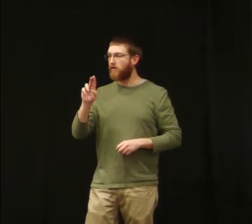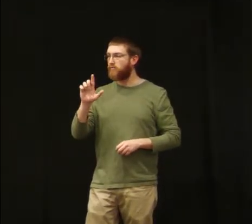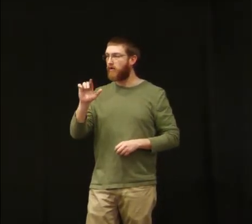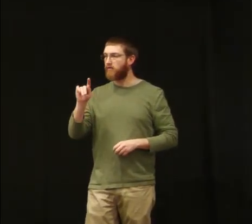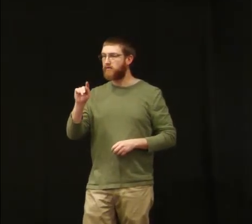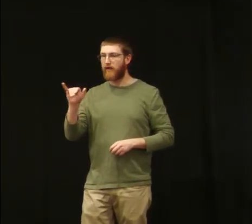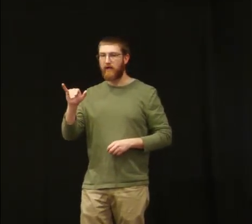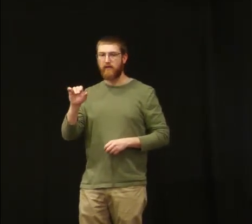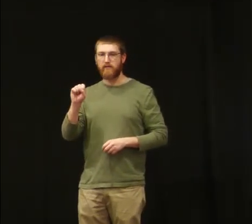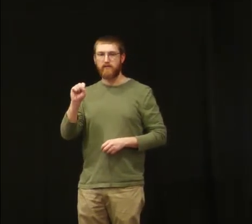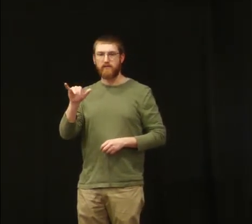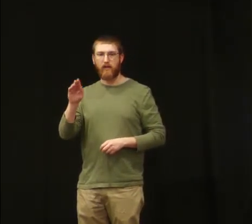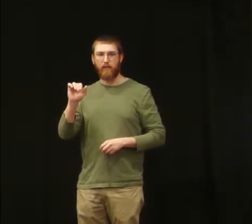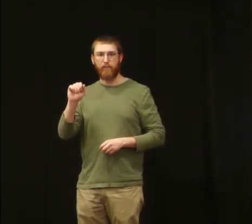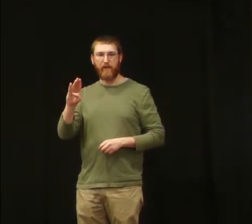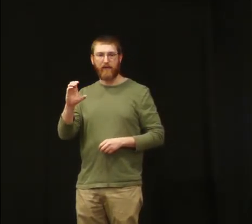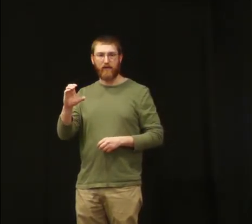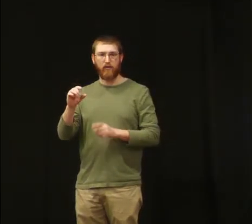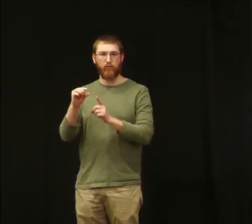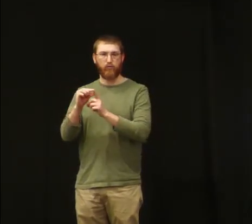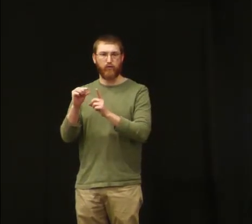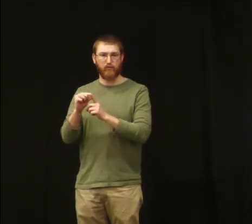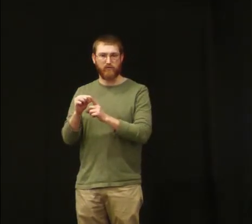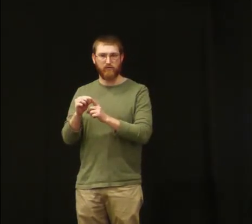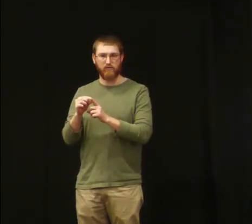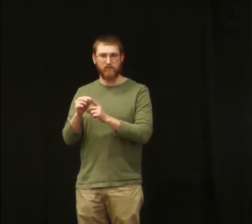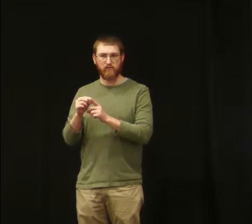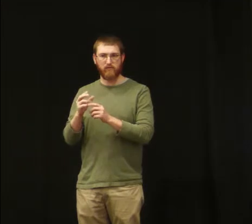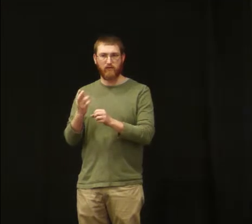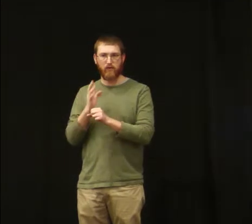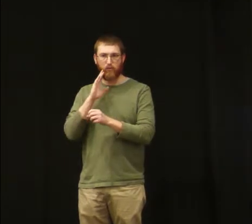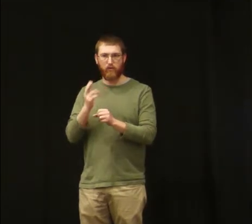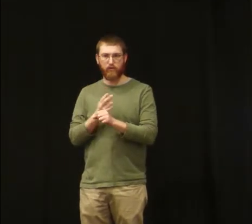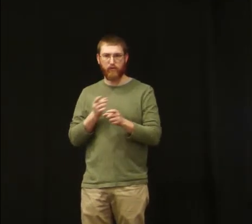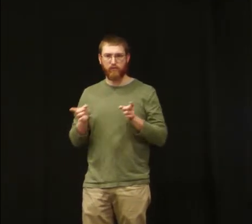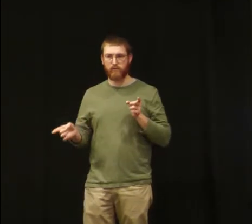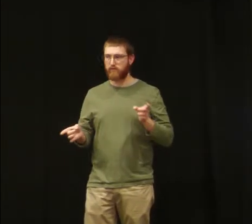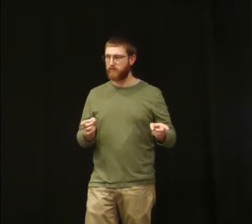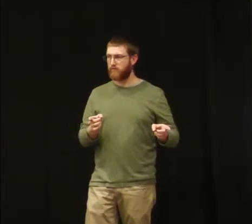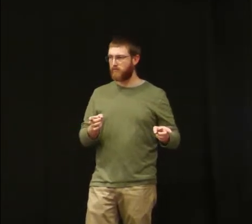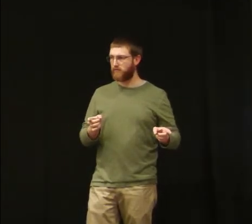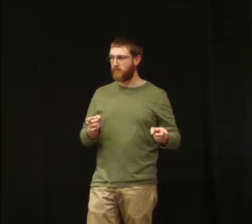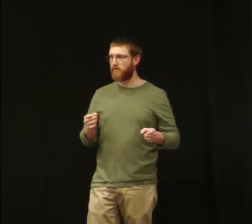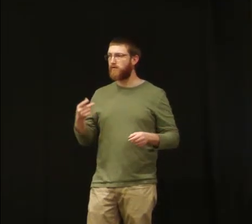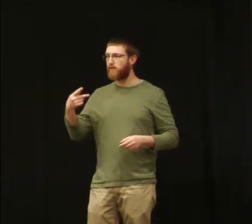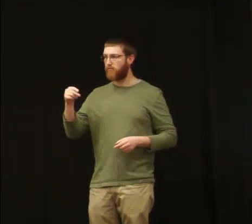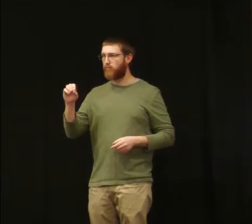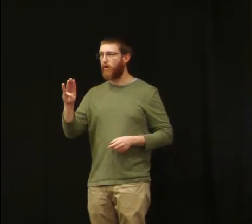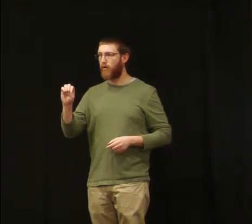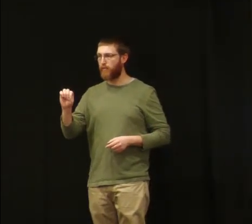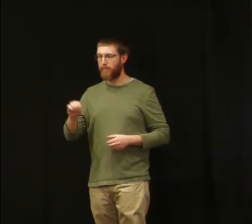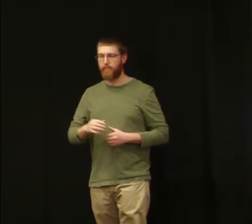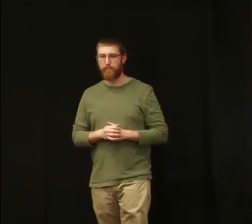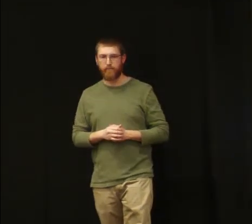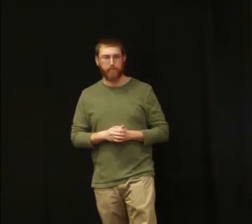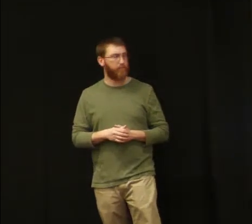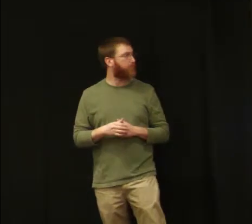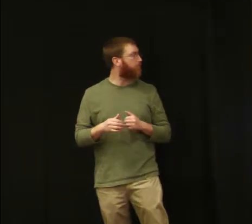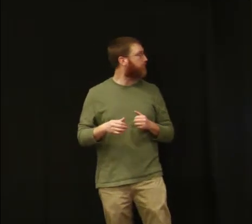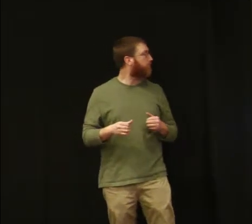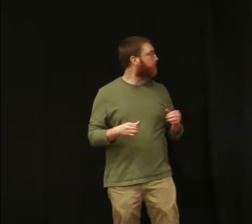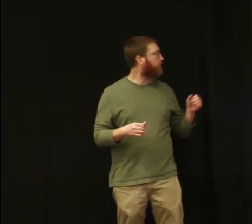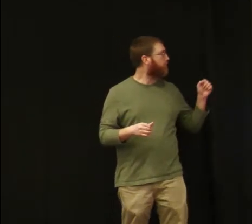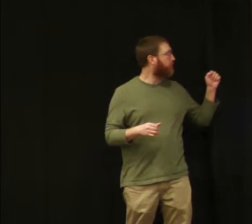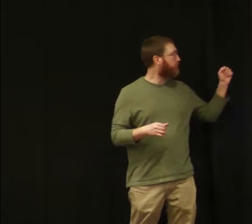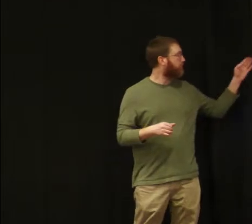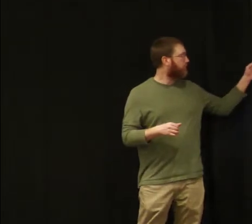use? Pros. Dang, you all I cannot trip you up. Okay, progress monitoring indicated a student met